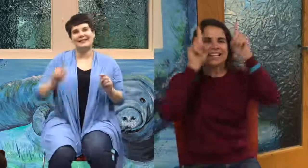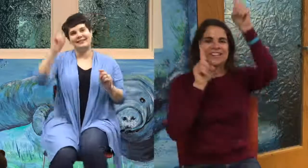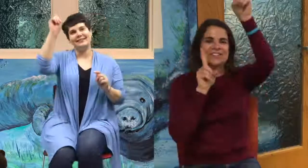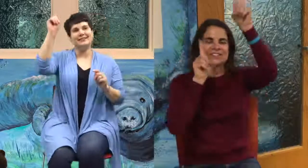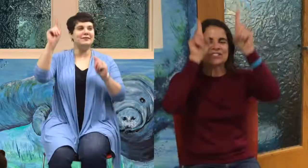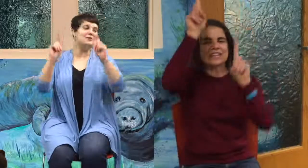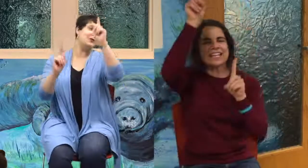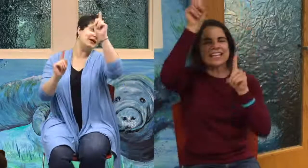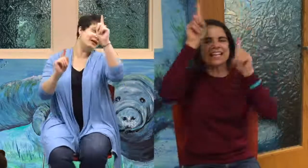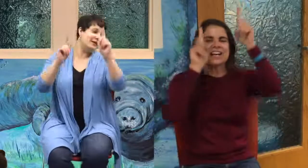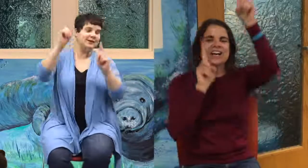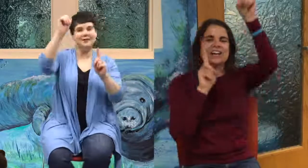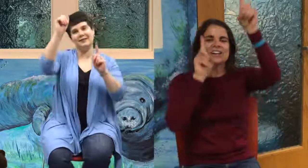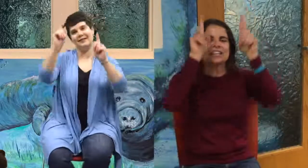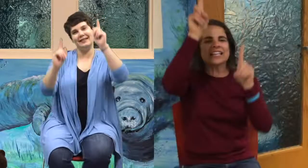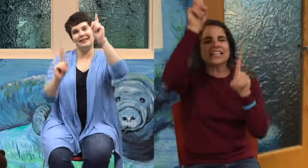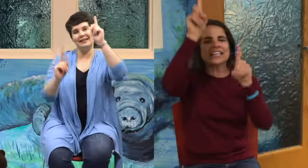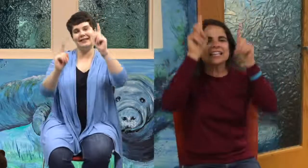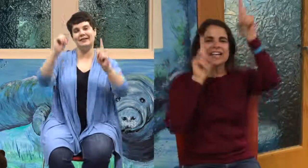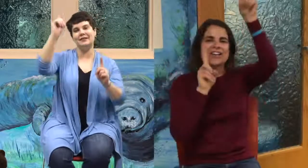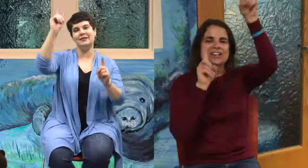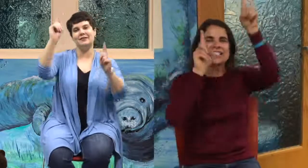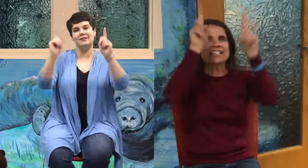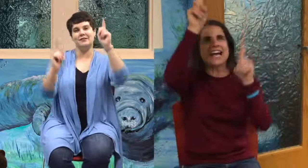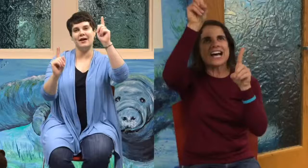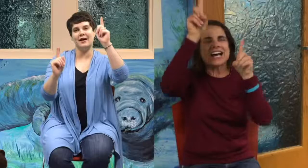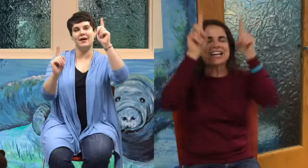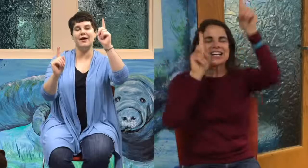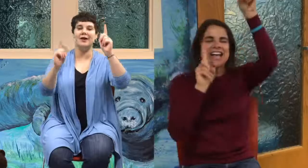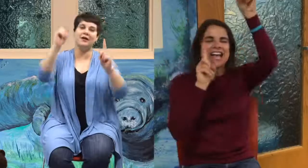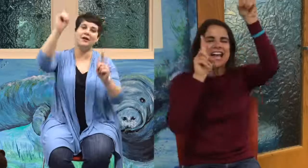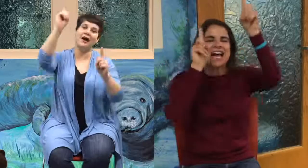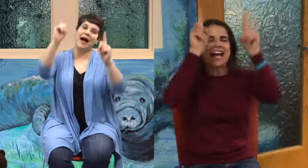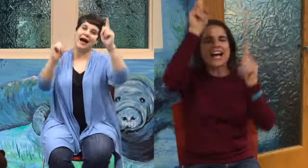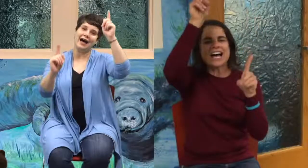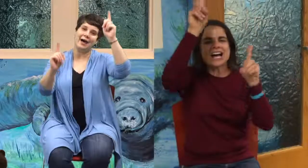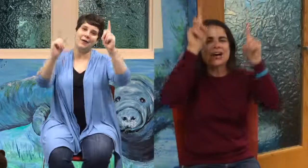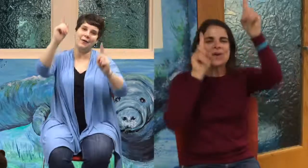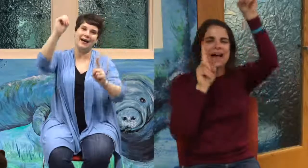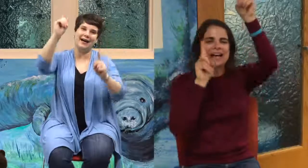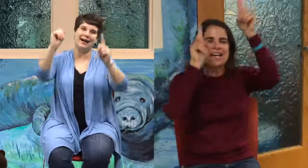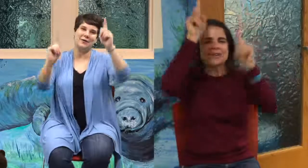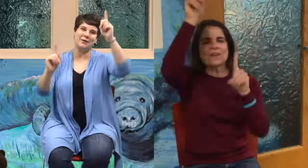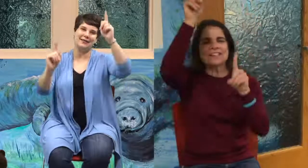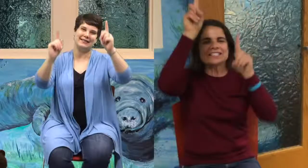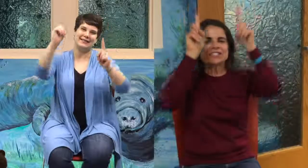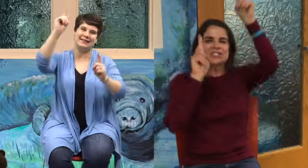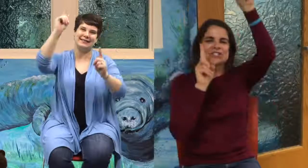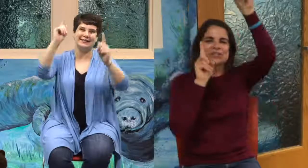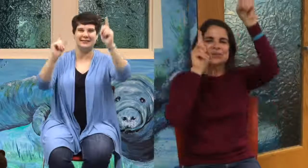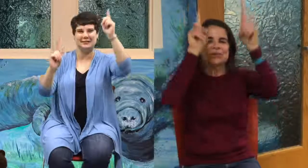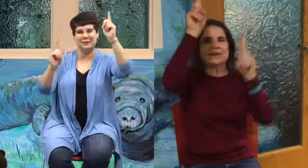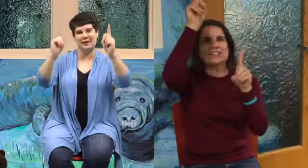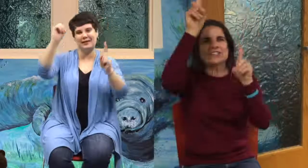Twinkle, twinkle, little star, how I wonder what